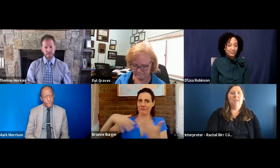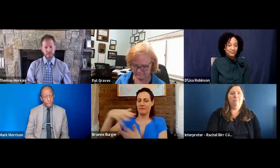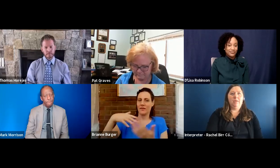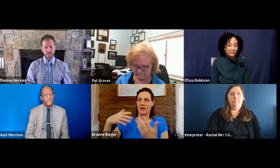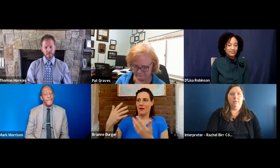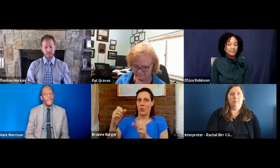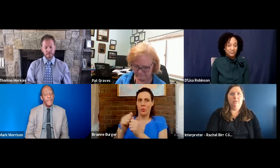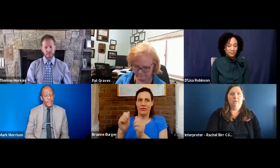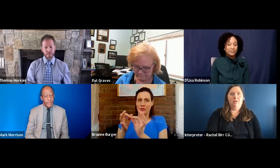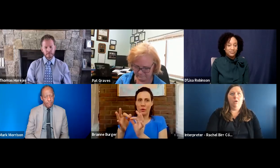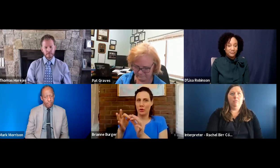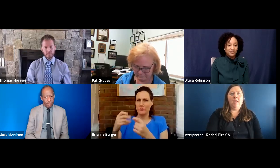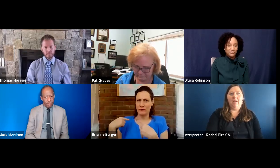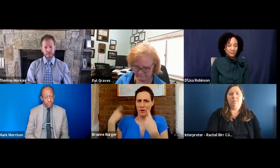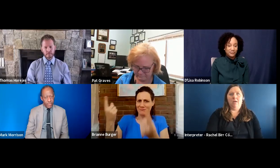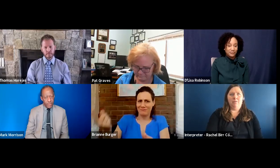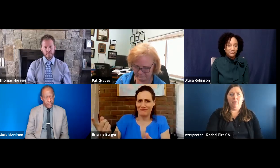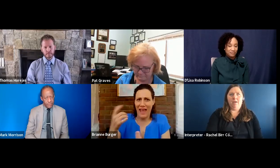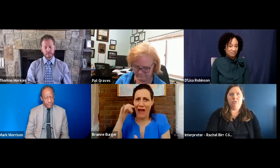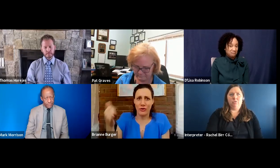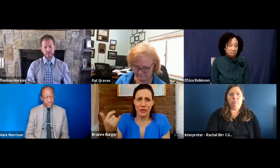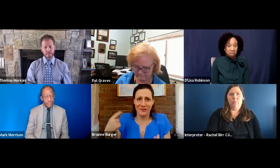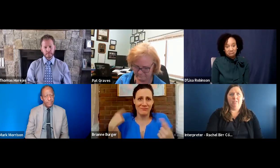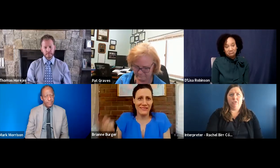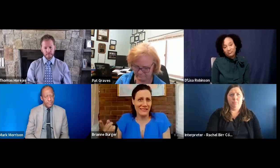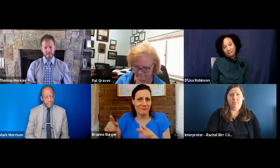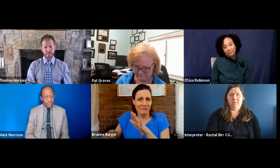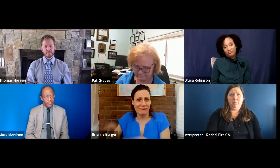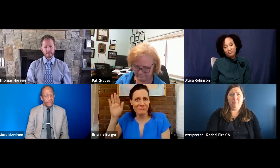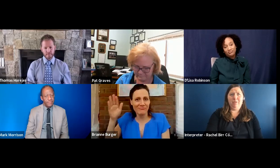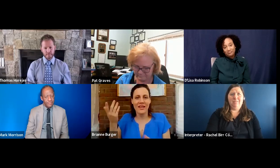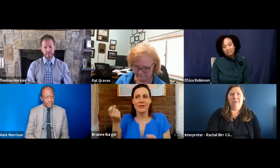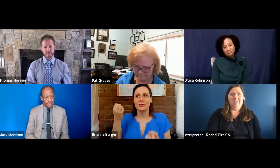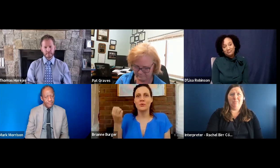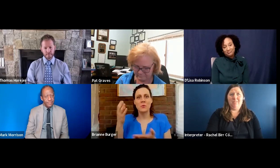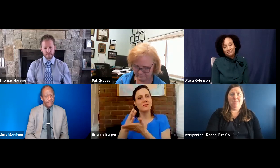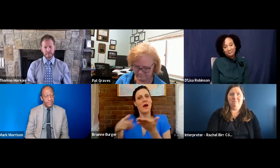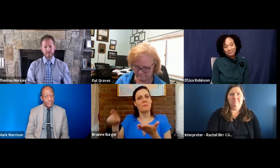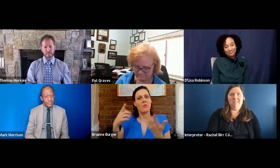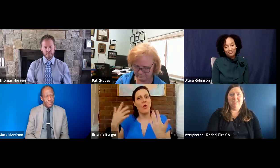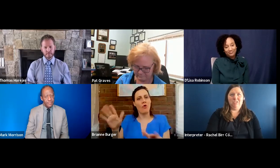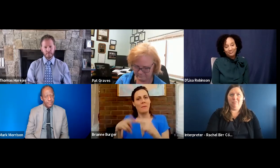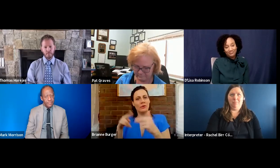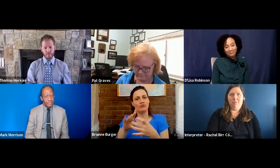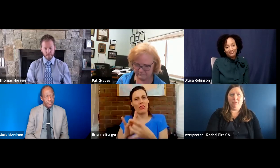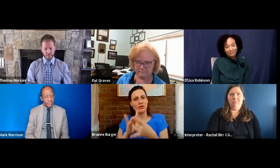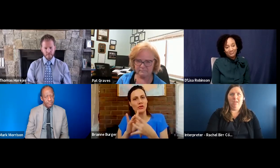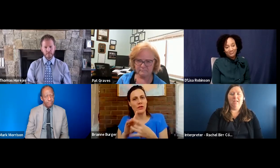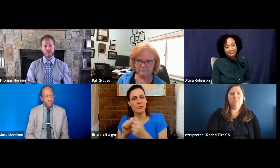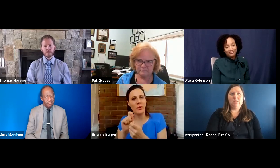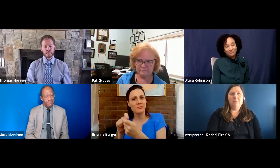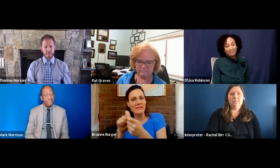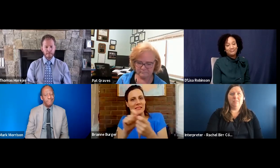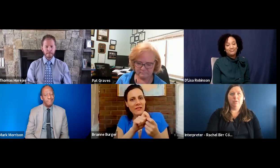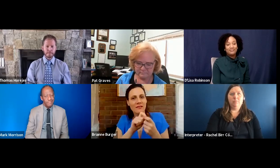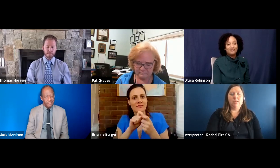So deaf people already have a lot of interactions with interpreters. I mean, we've been interacting with them essentially from birth. And